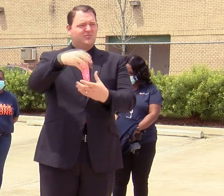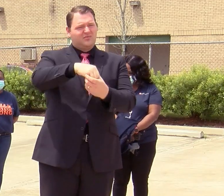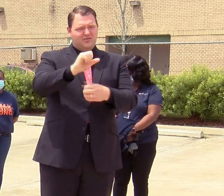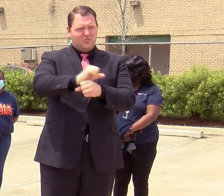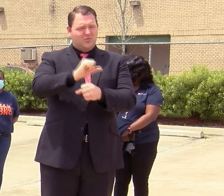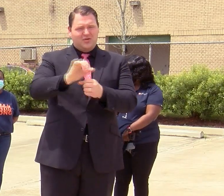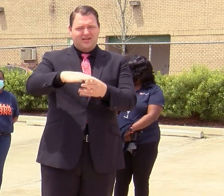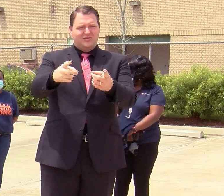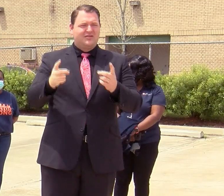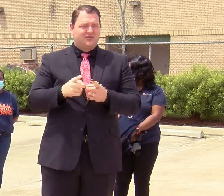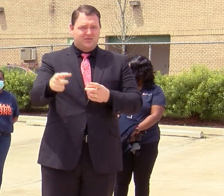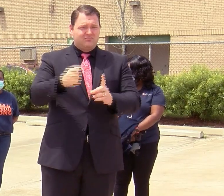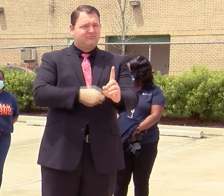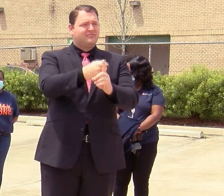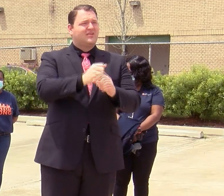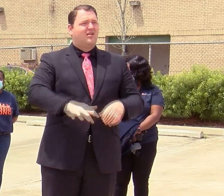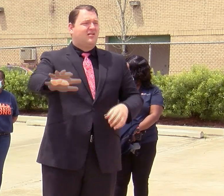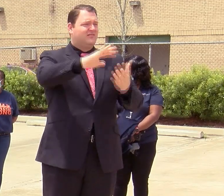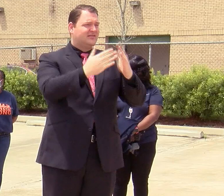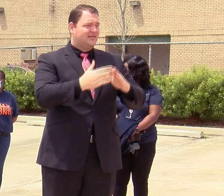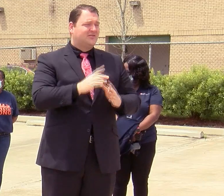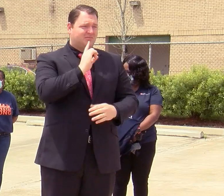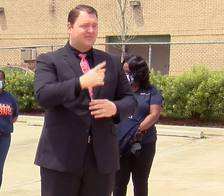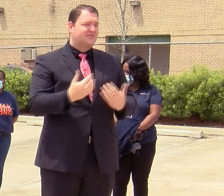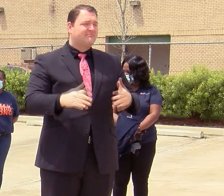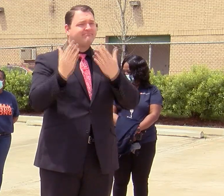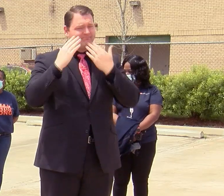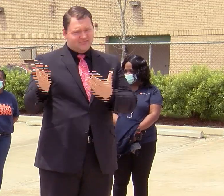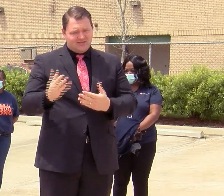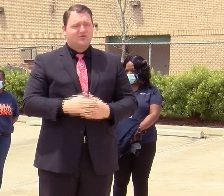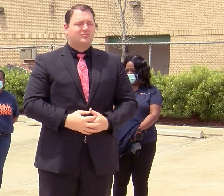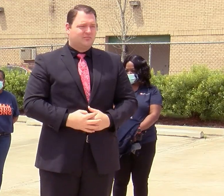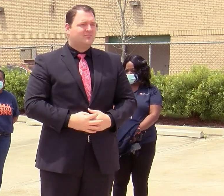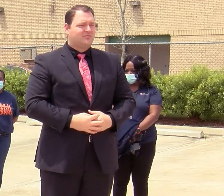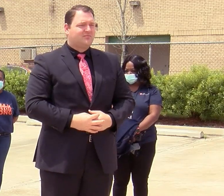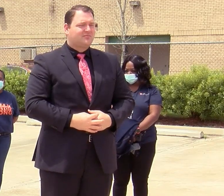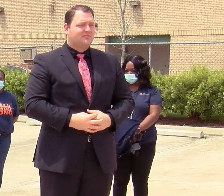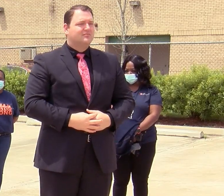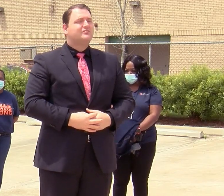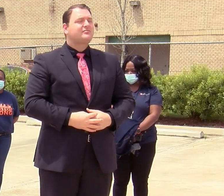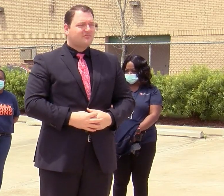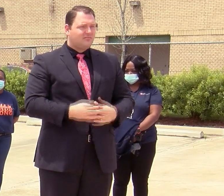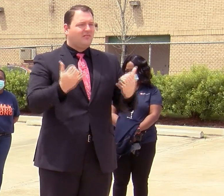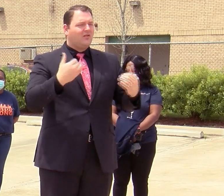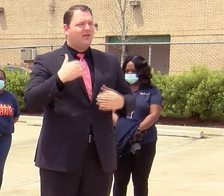district, but quite frankly, it's having an impact across the city as a whole. So thank you, council member. We have